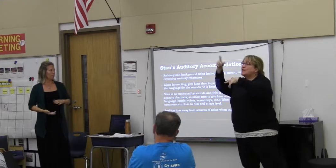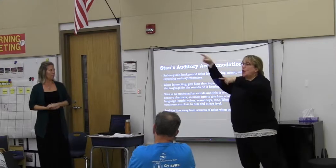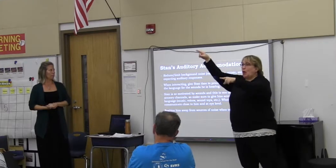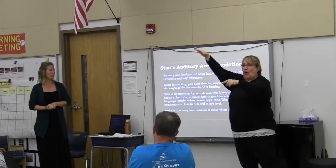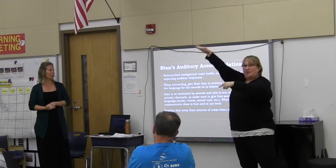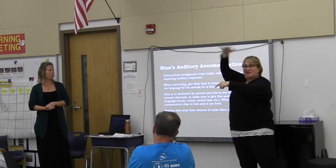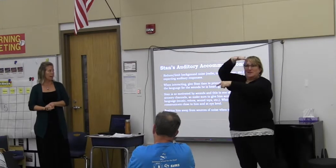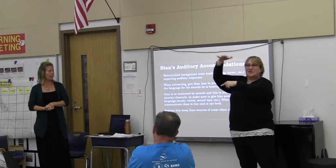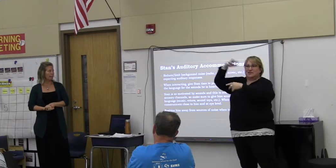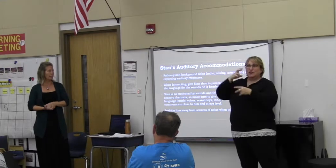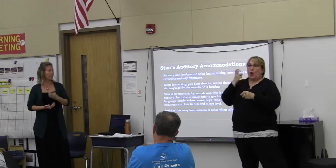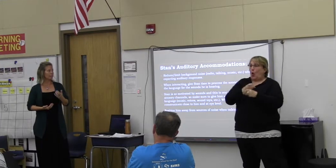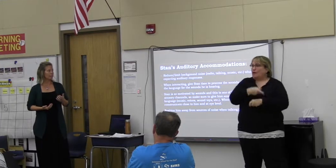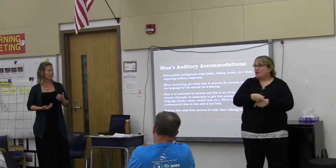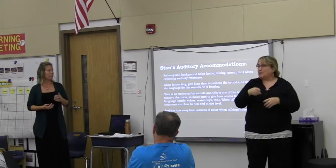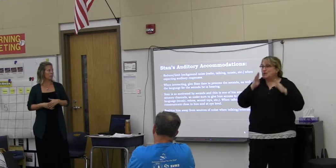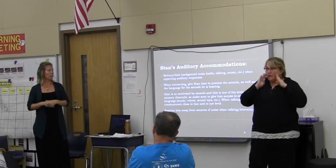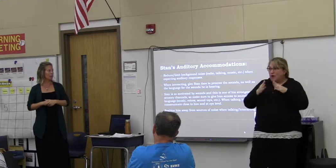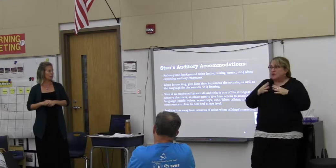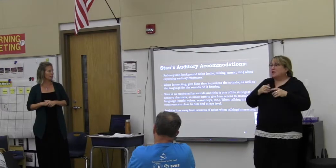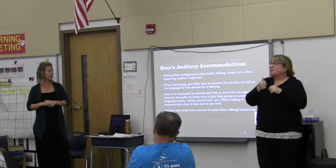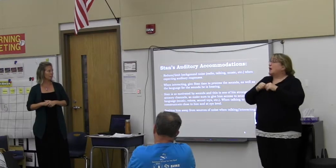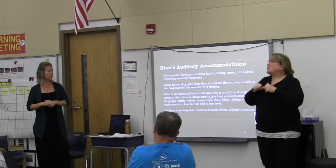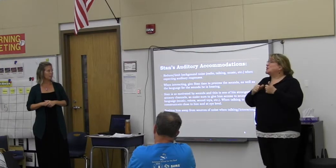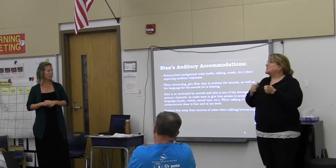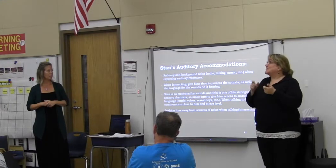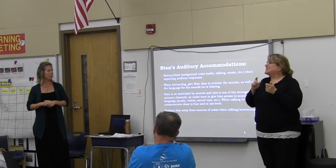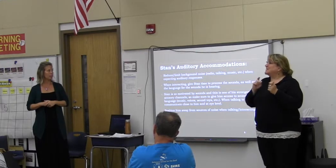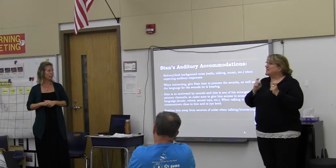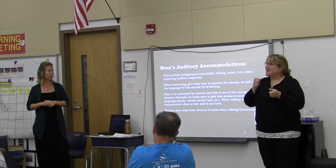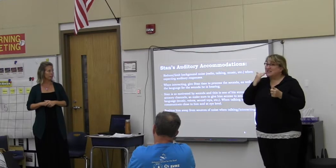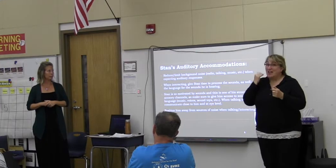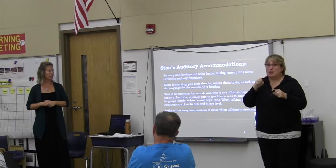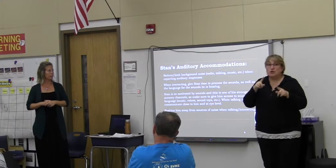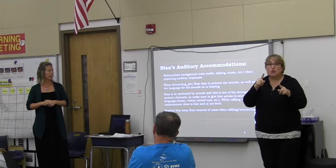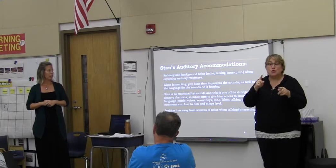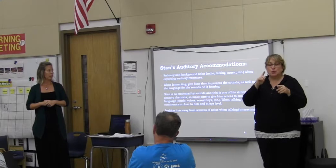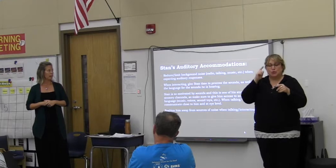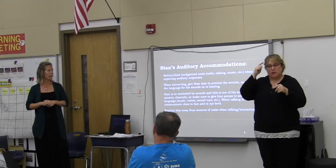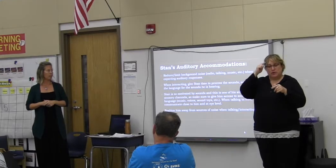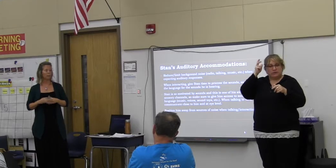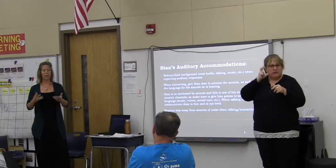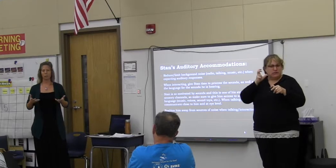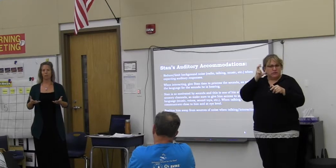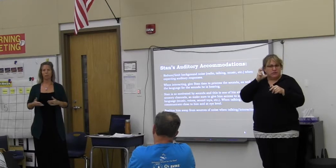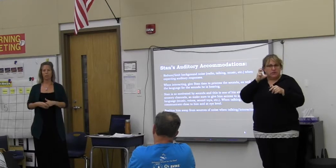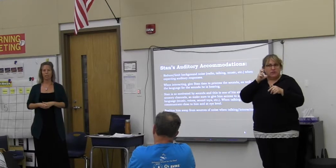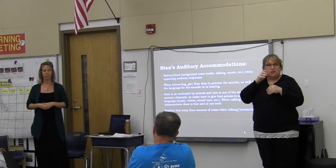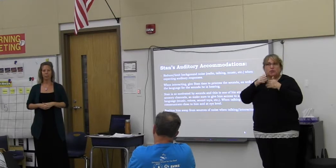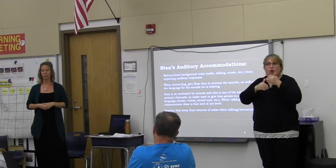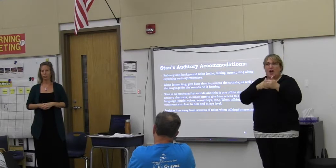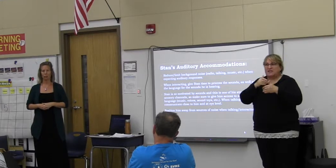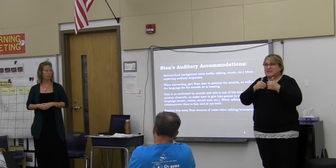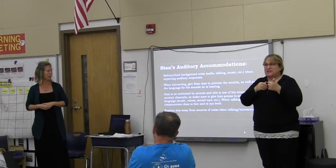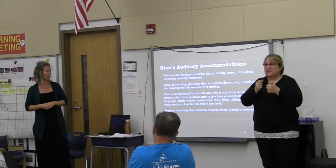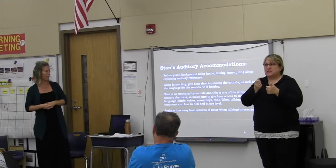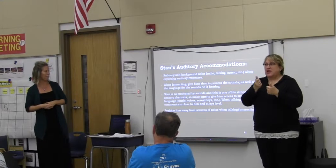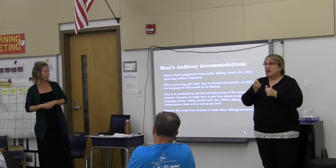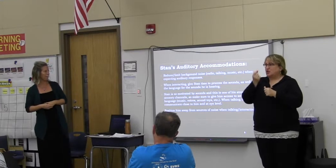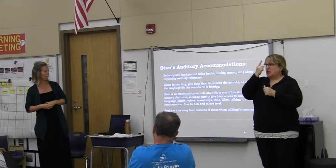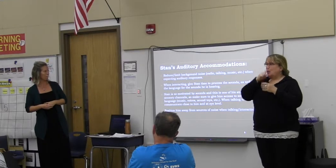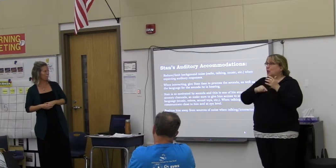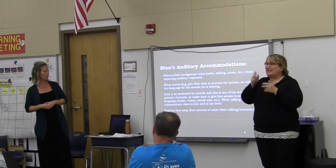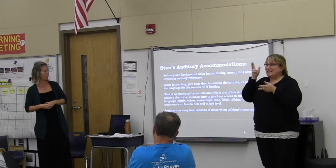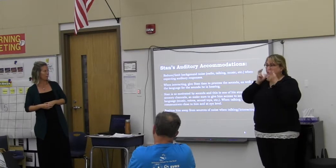We mentioned this when interacting, give Stan time to process the sounds that he's hearing, and the language for what he hears. We just talked about